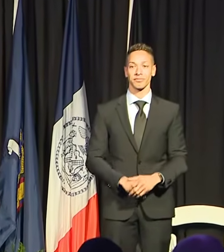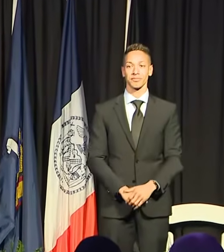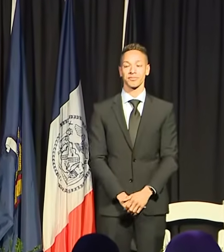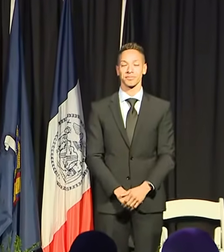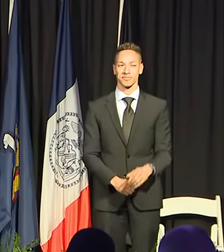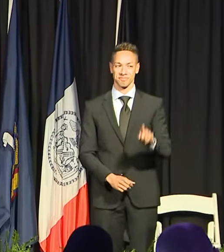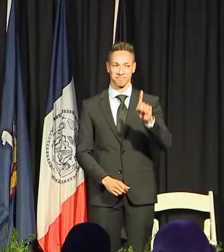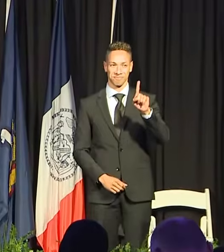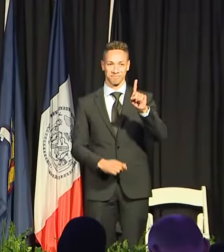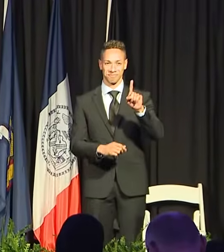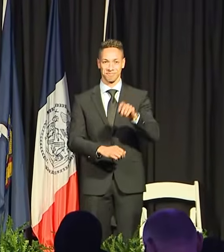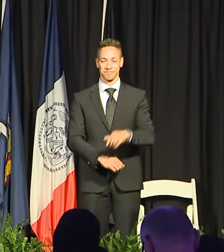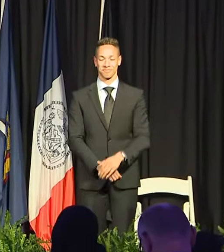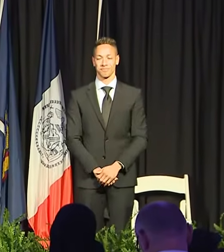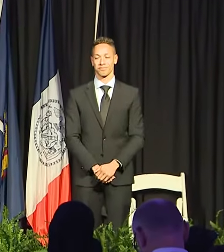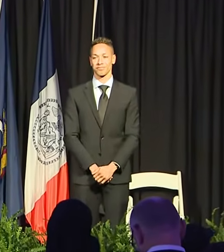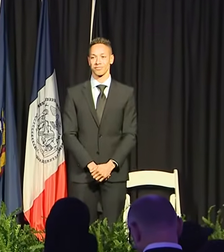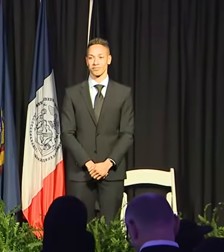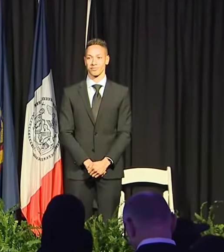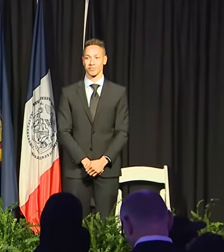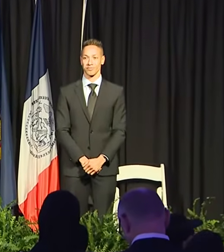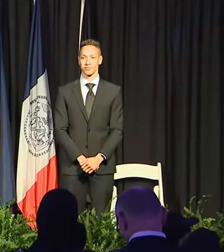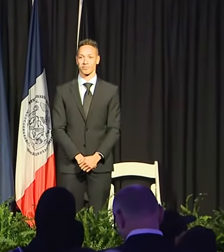Give me a minute, please.